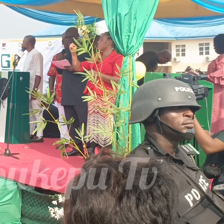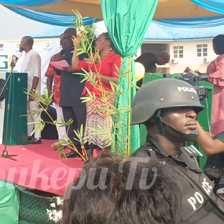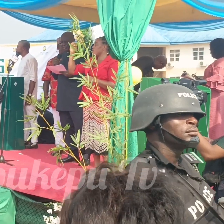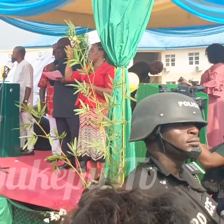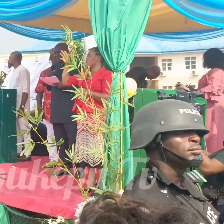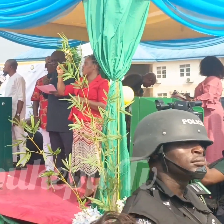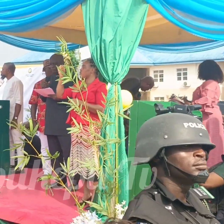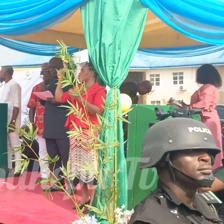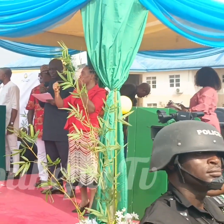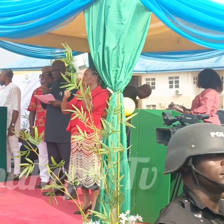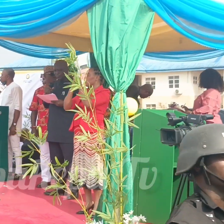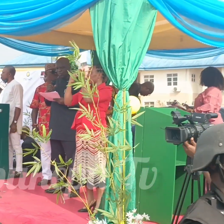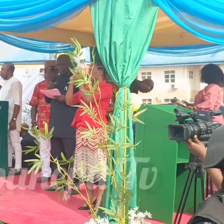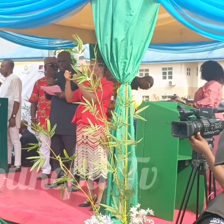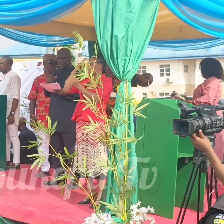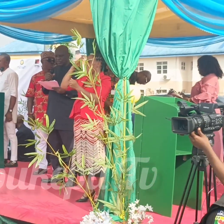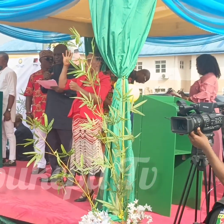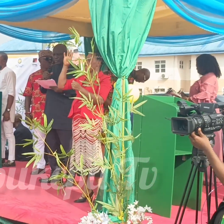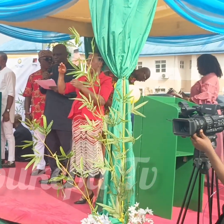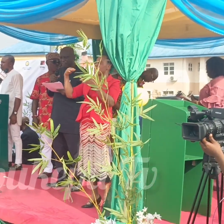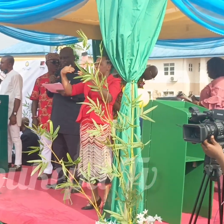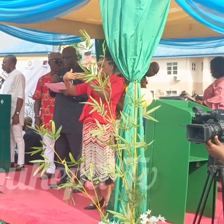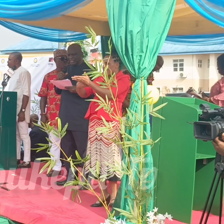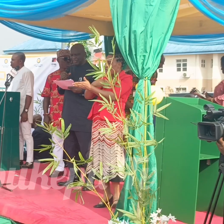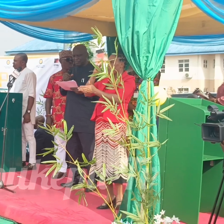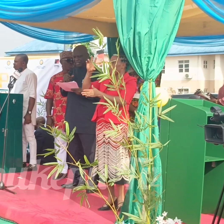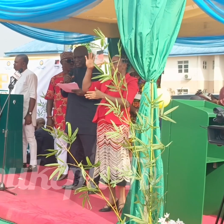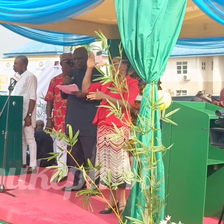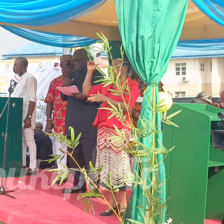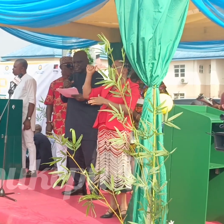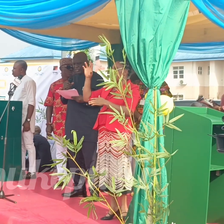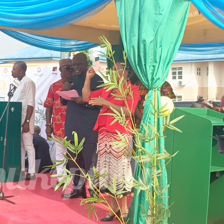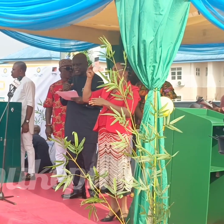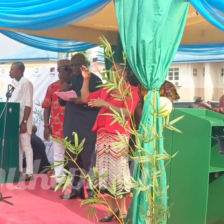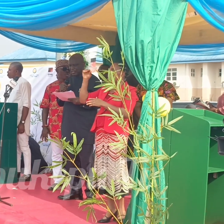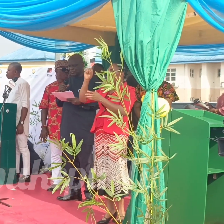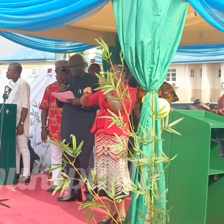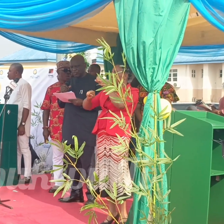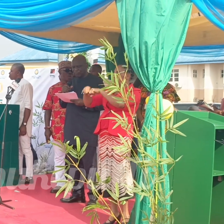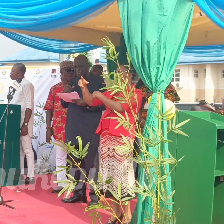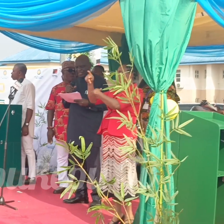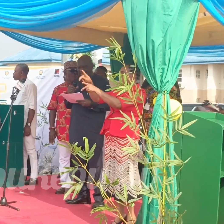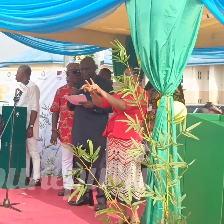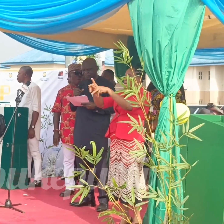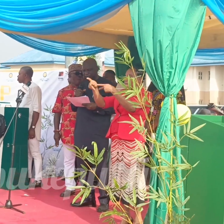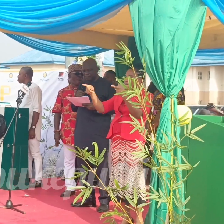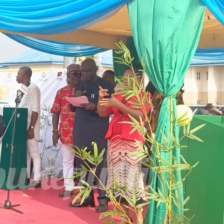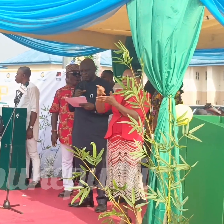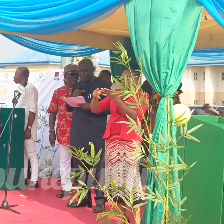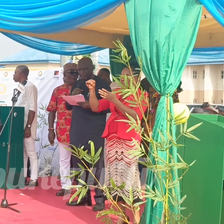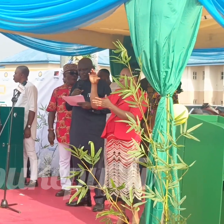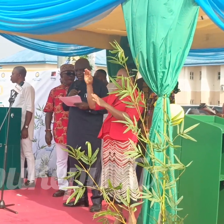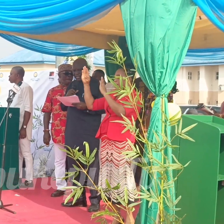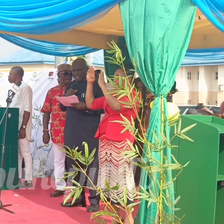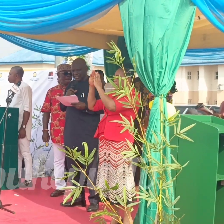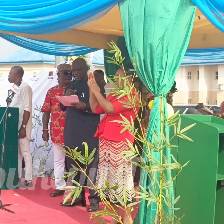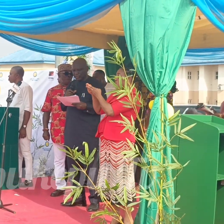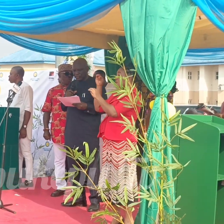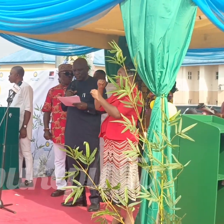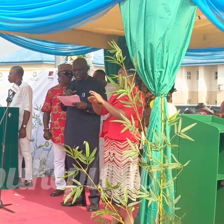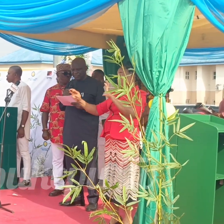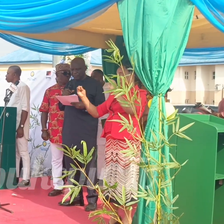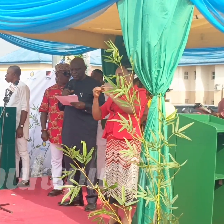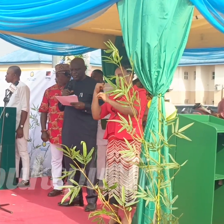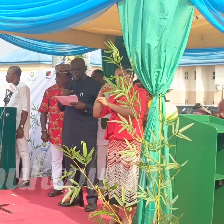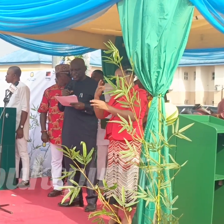MVA substation, 4 brand new 2 by 15 MVA substations at various parts of Abia town. In addition,